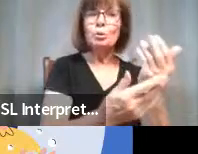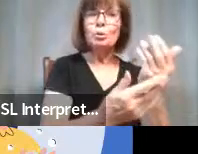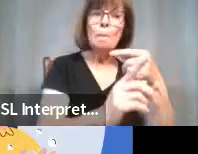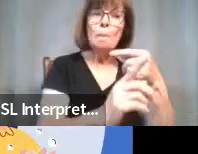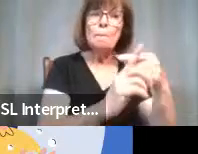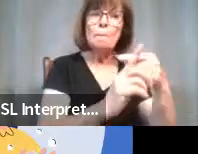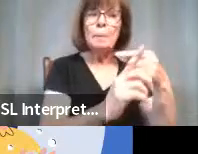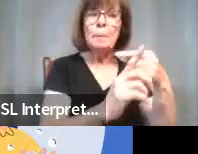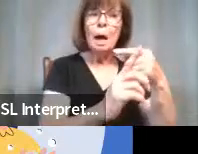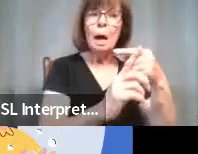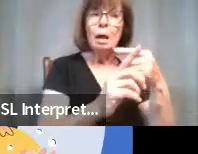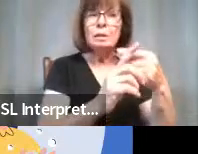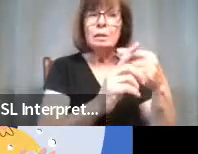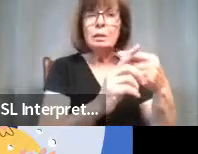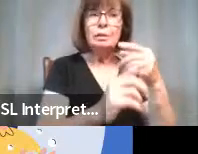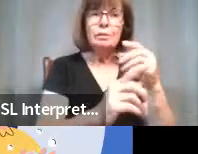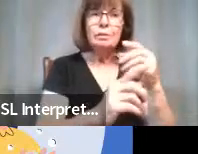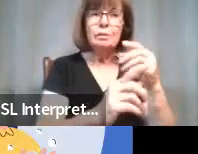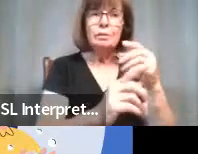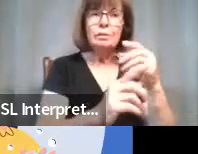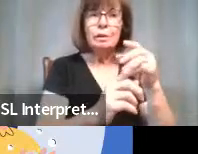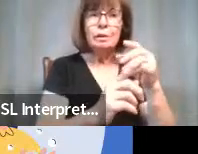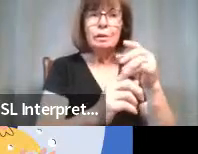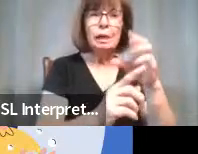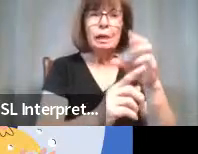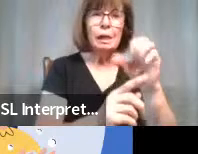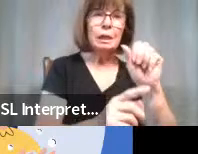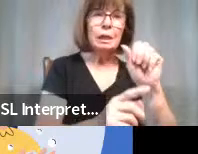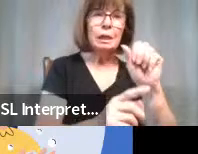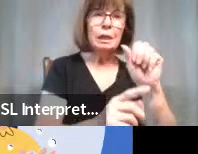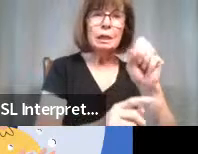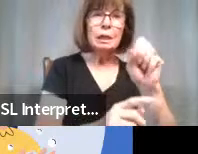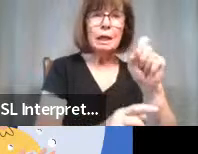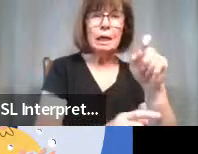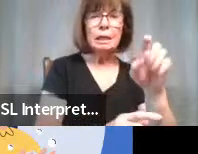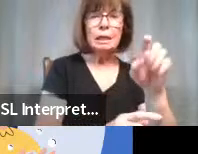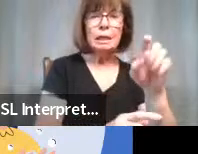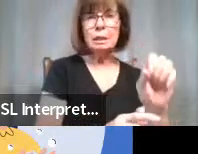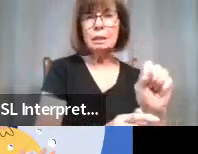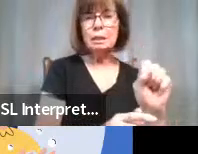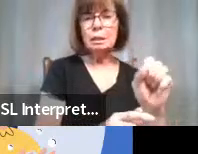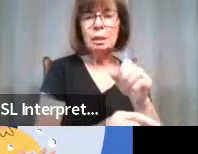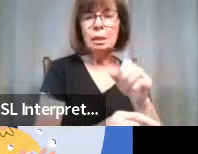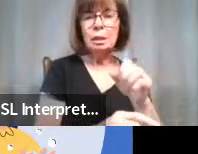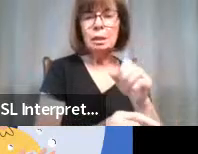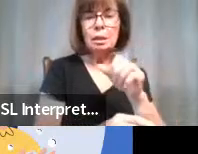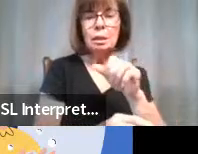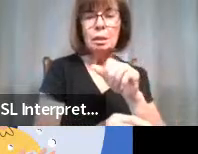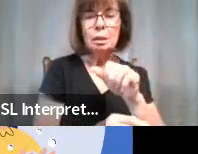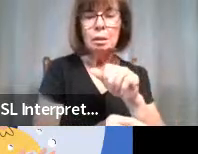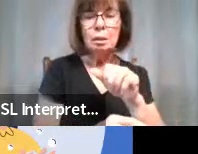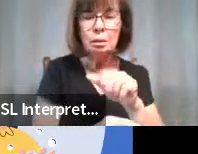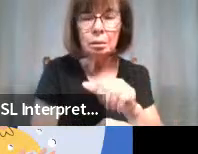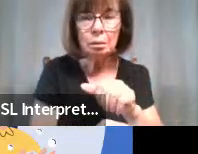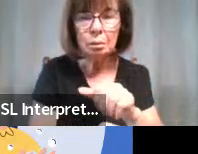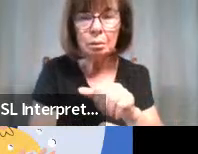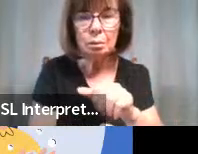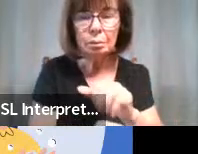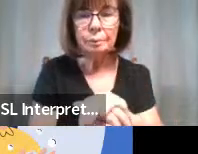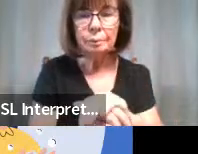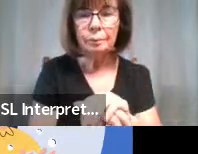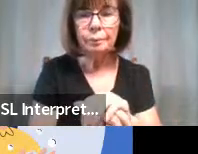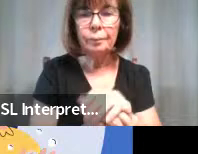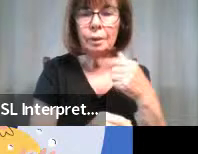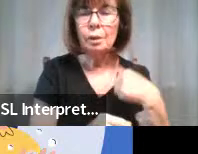2s. We have been working to expand test to treat sites, particularly